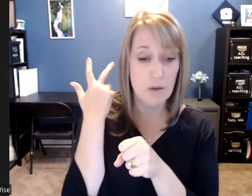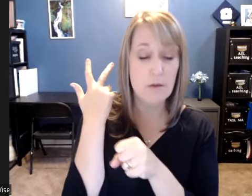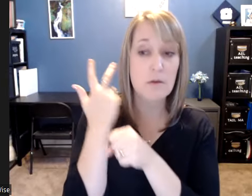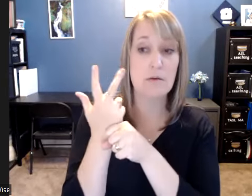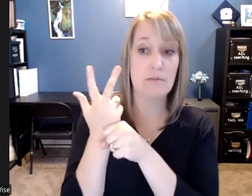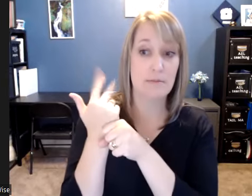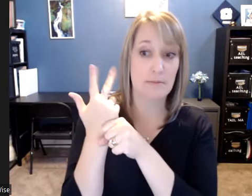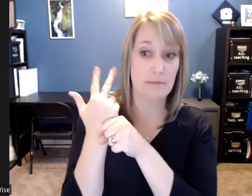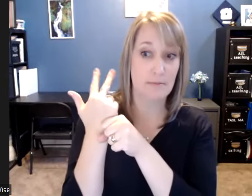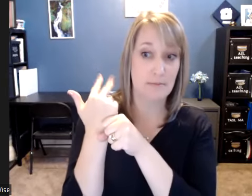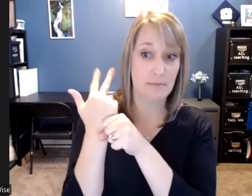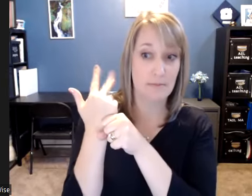Or